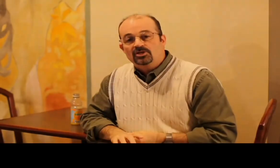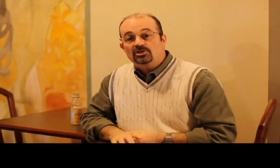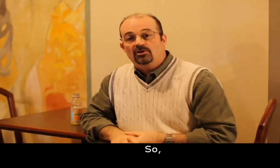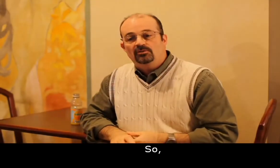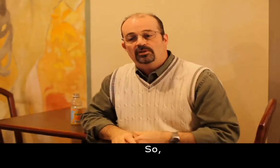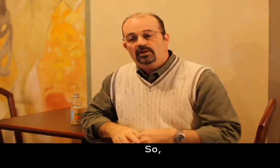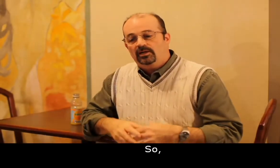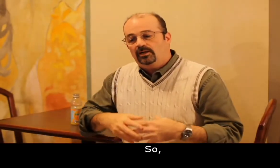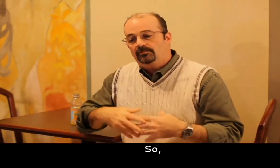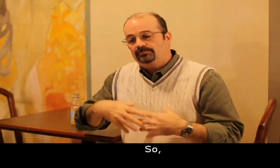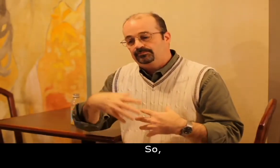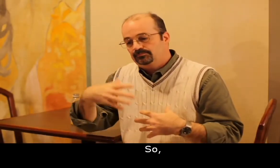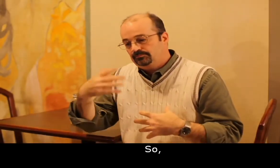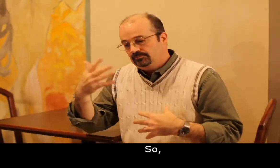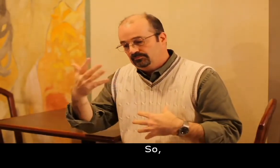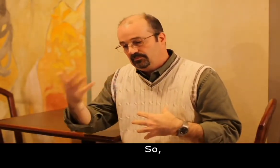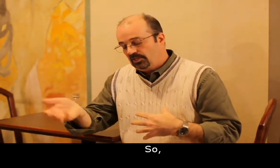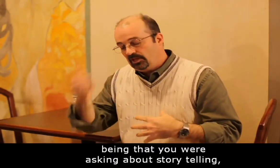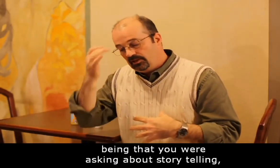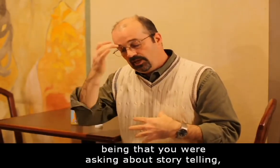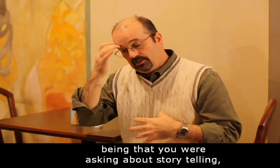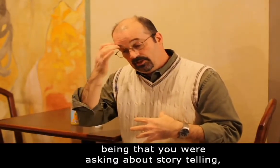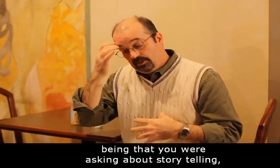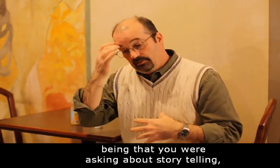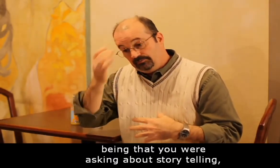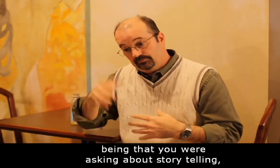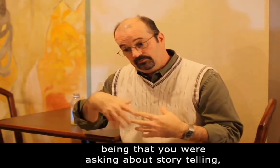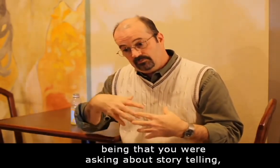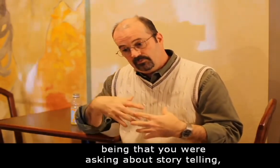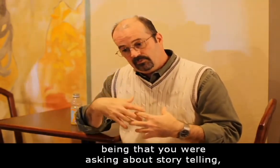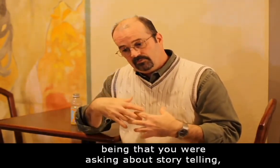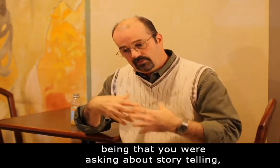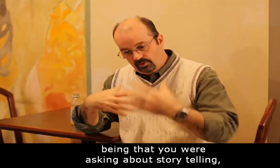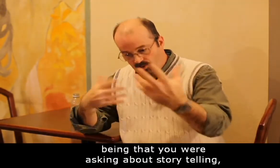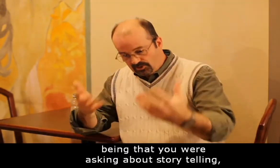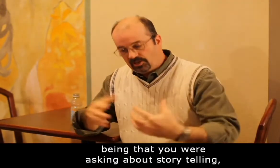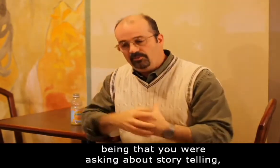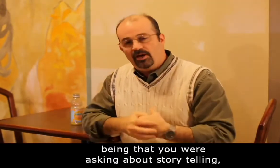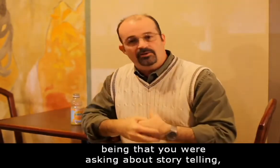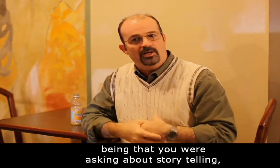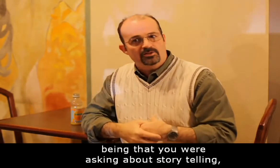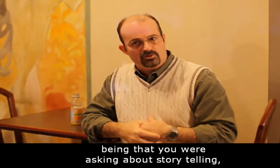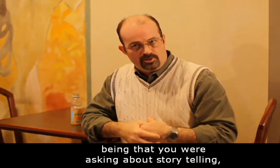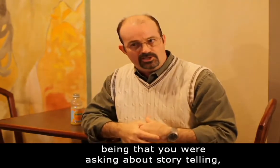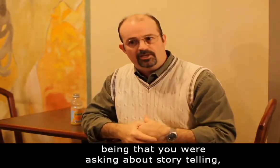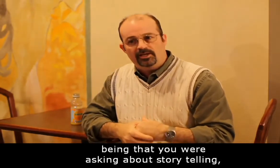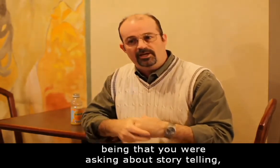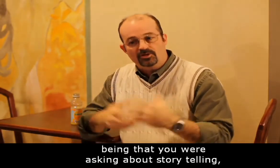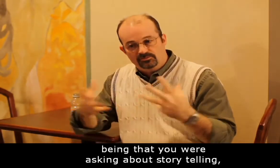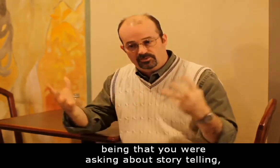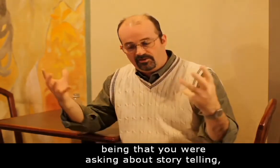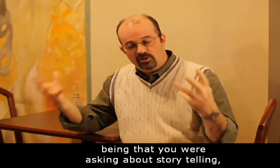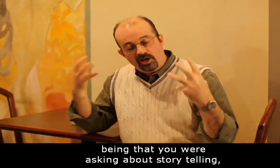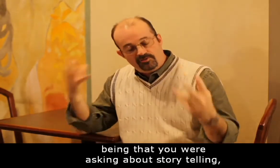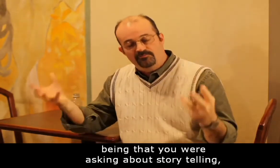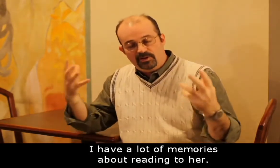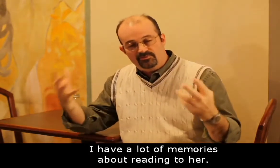So, the thing that you're asking about storytelling, I don't have a lot of memories